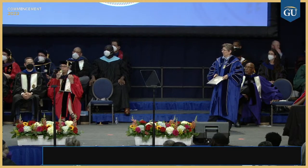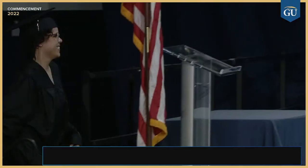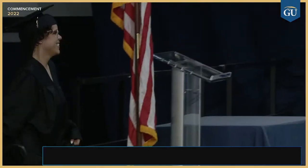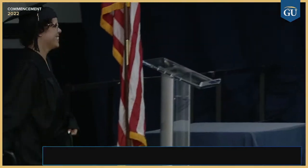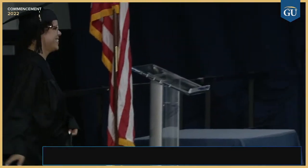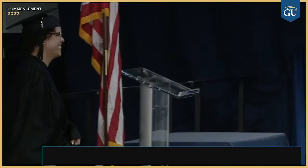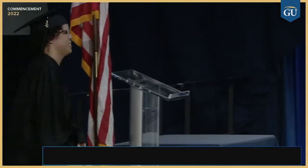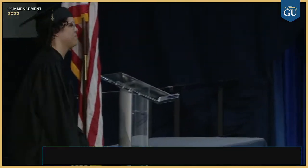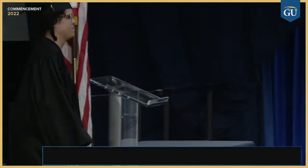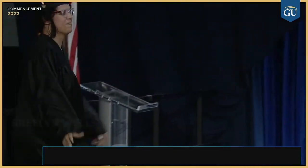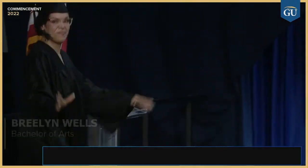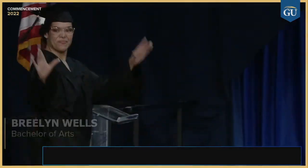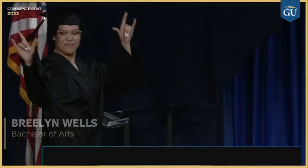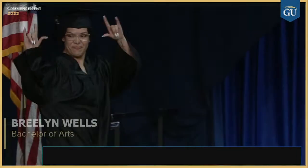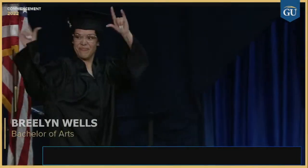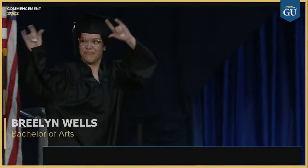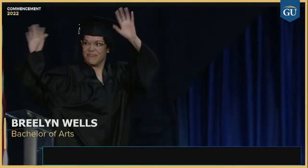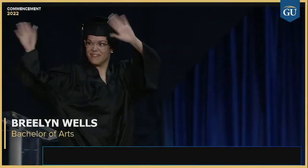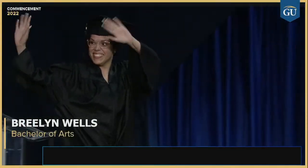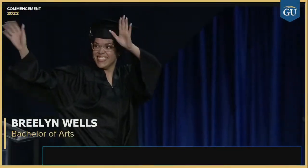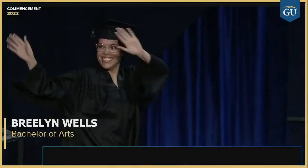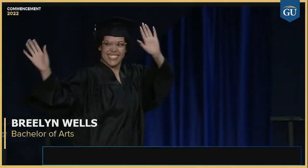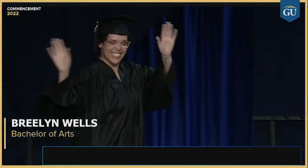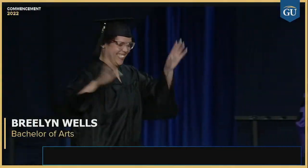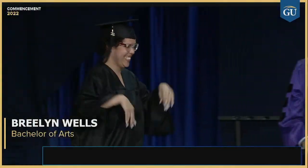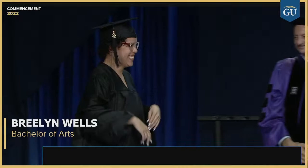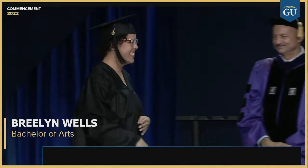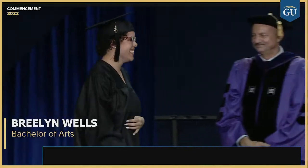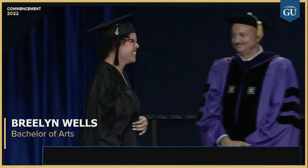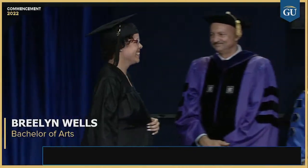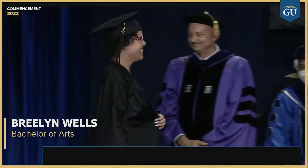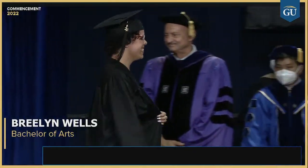Breland Wells, Bachelor of Arts.